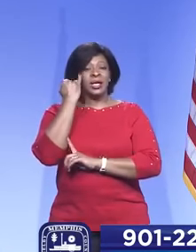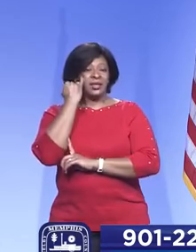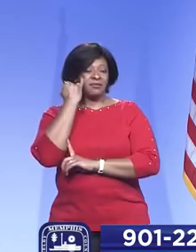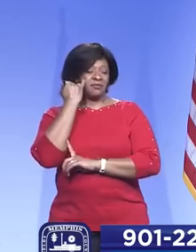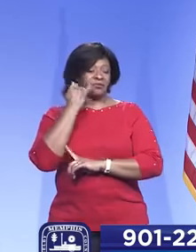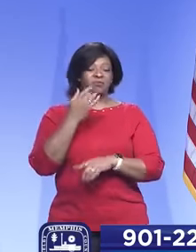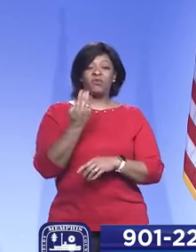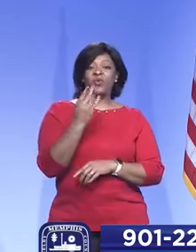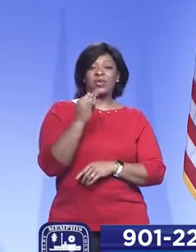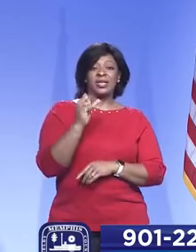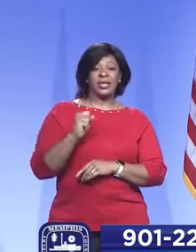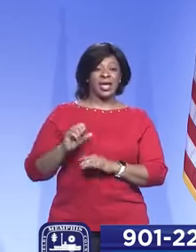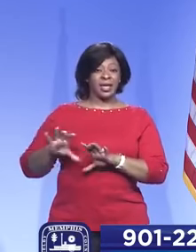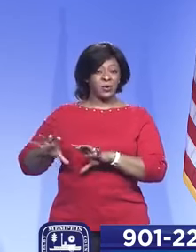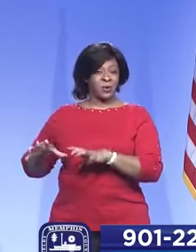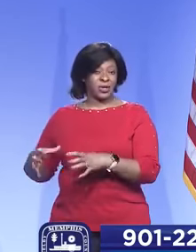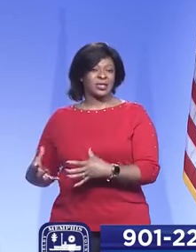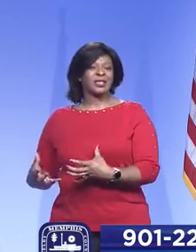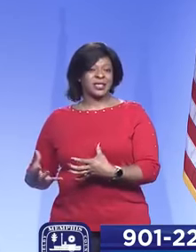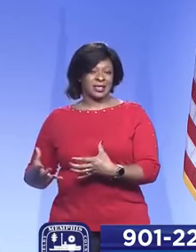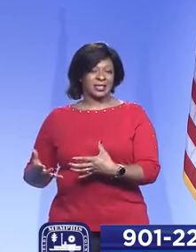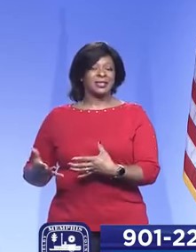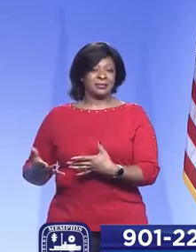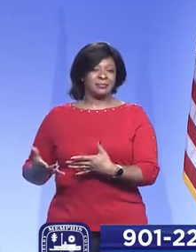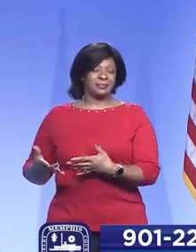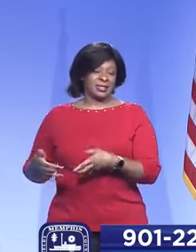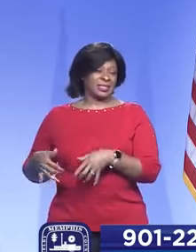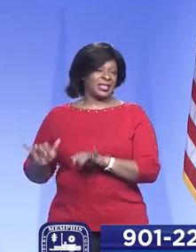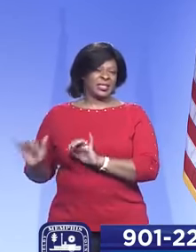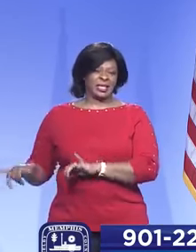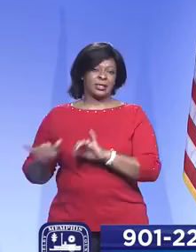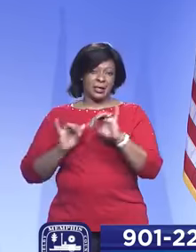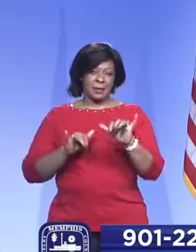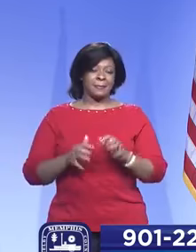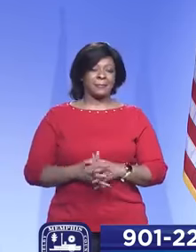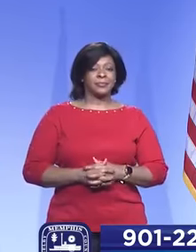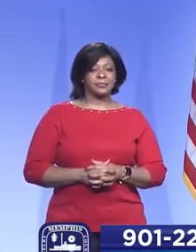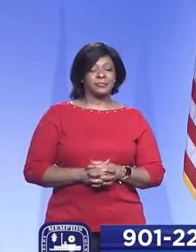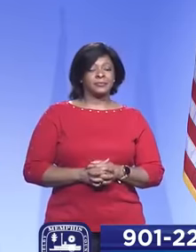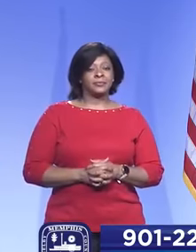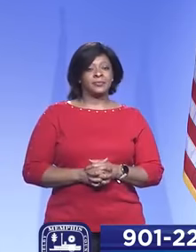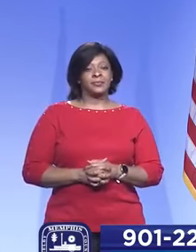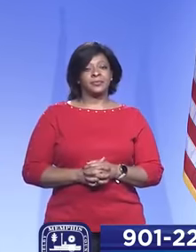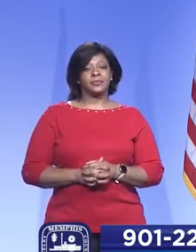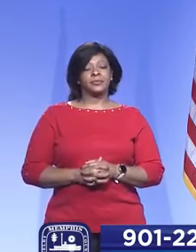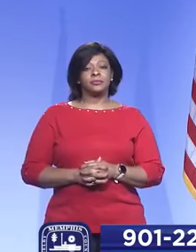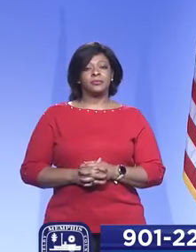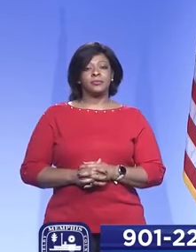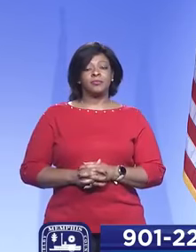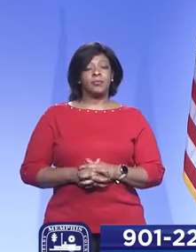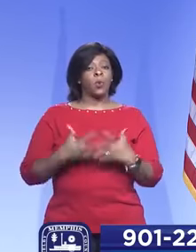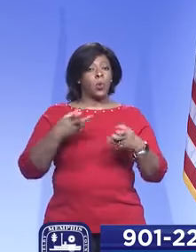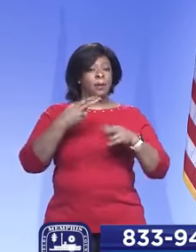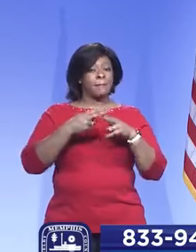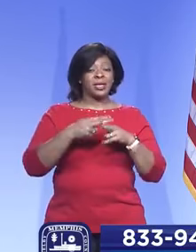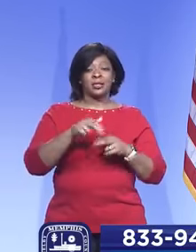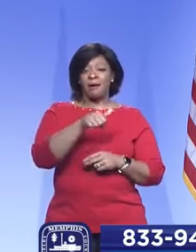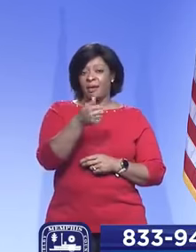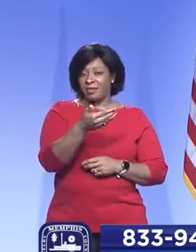the 14-day quarantine. The other thing that I want to mention